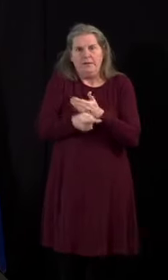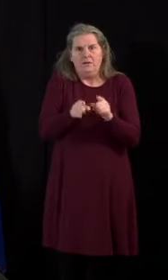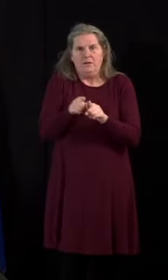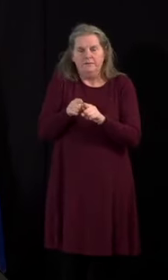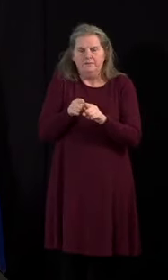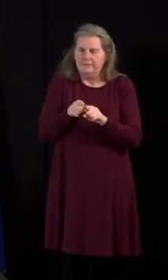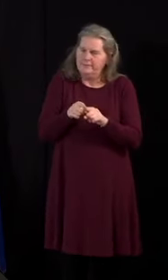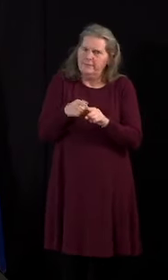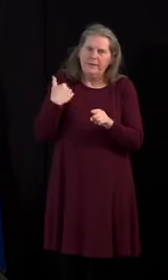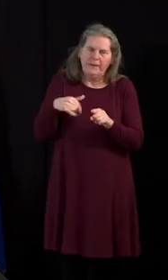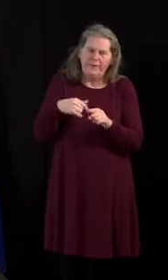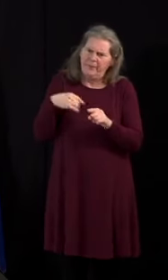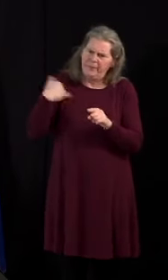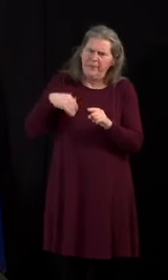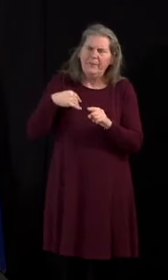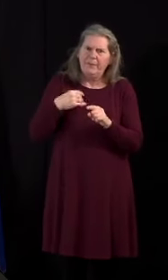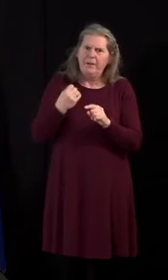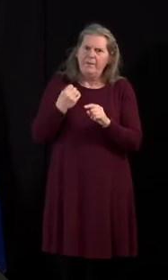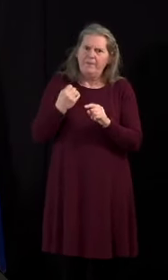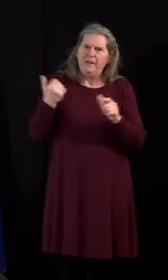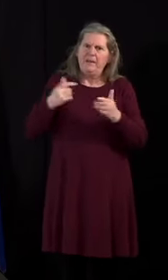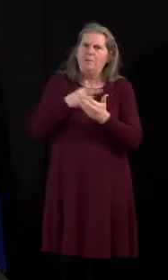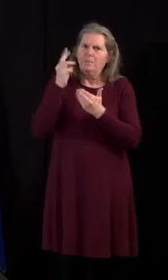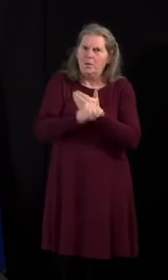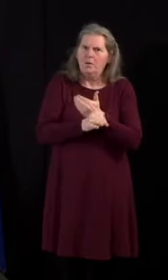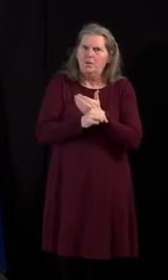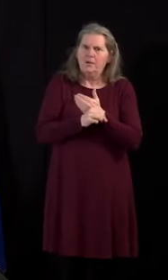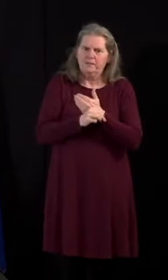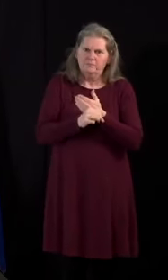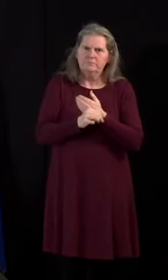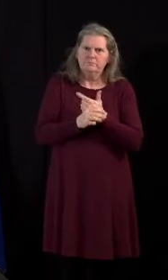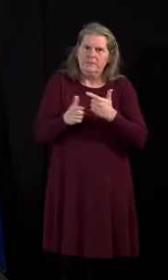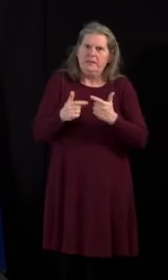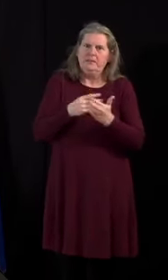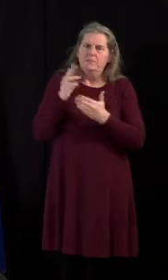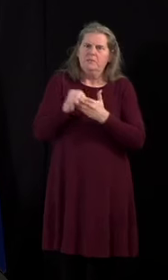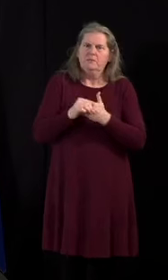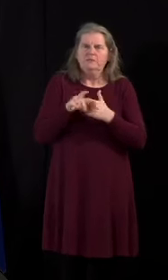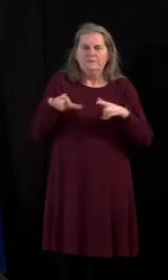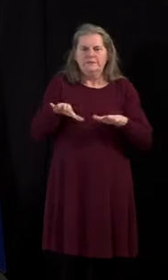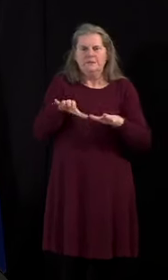sure, because it's just such a significant program. We haven't seen anything of this magnitude.